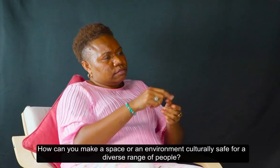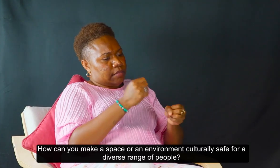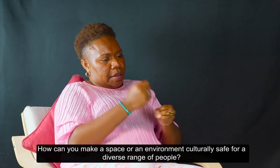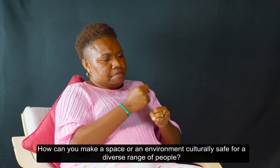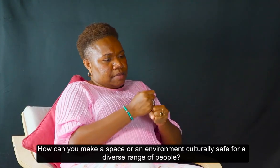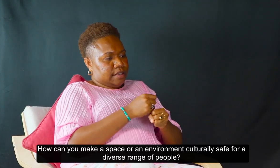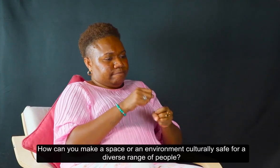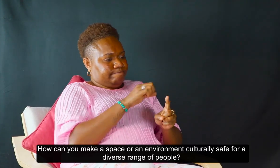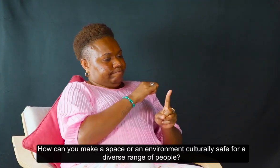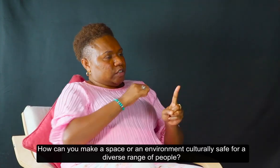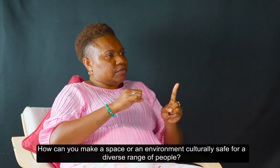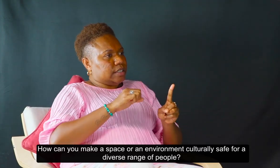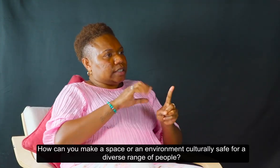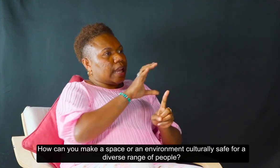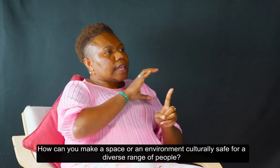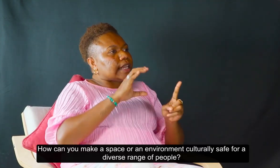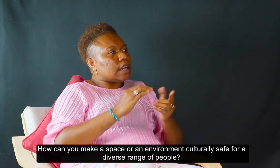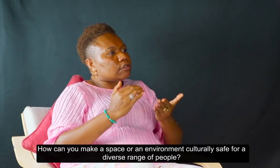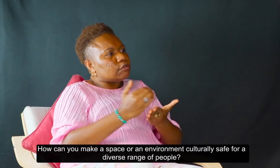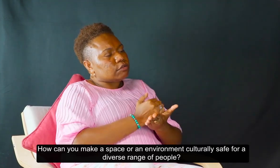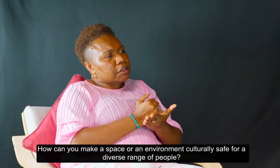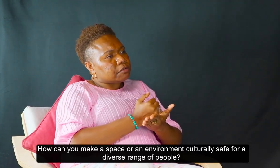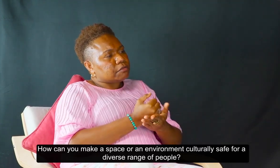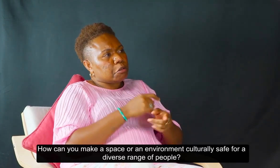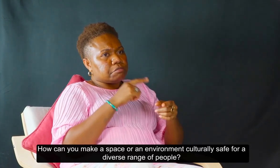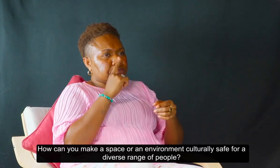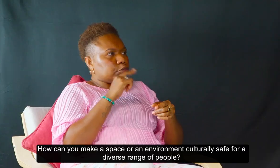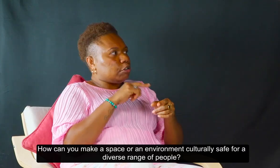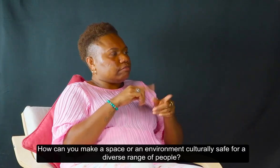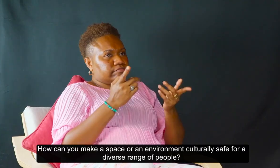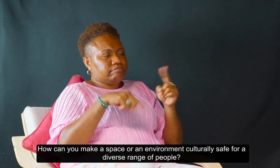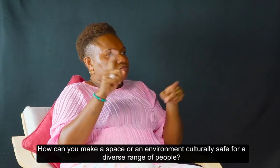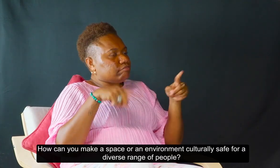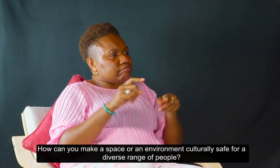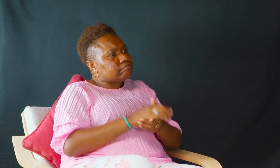make a space or an environment culturally safe for a diverse range of people?